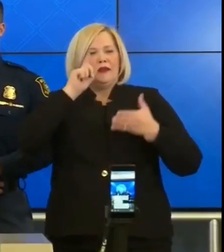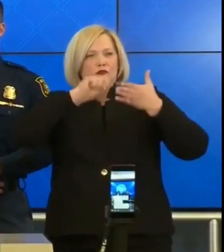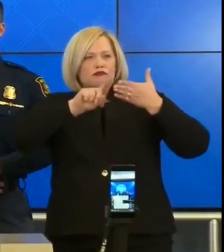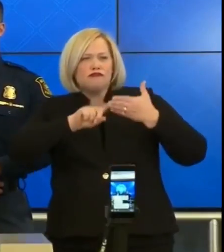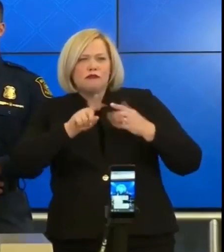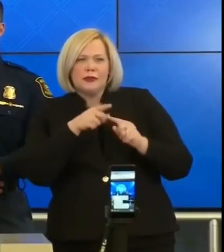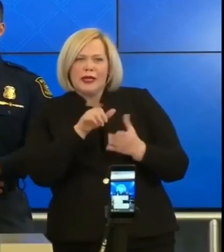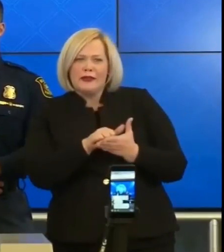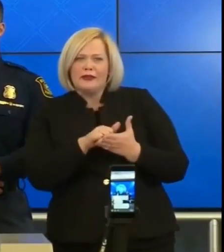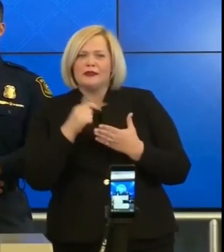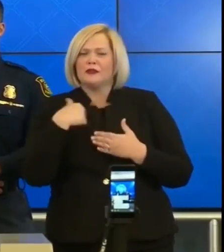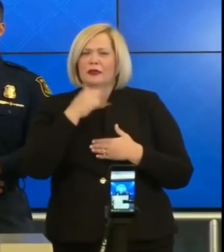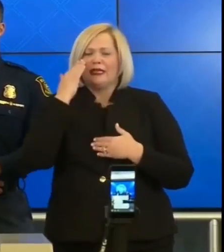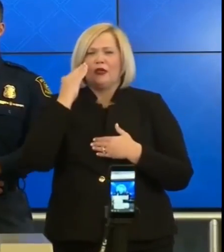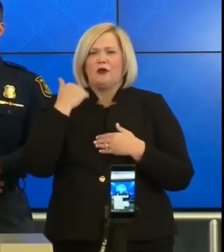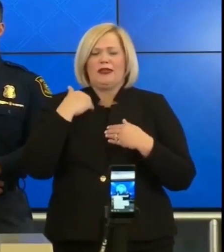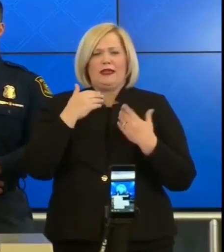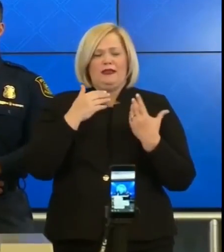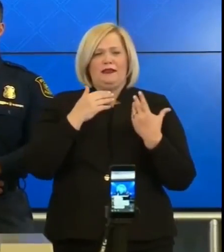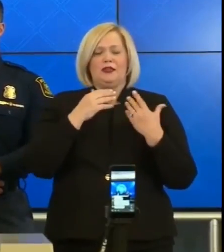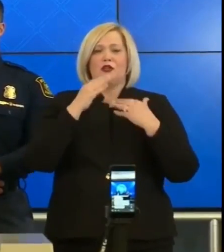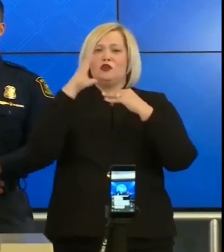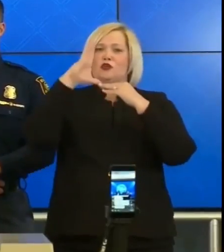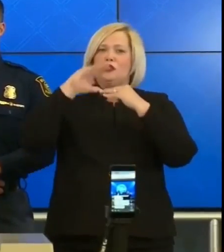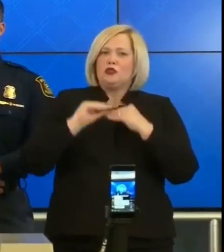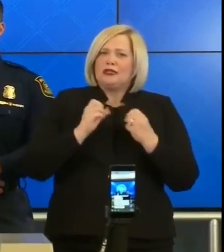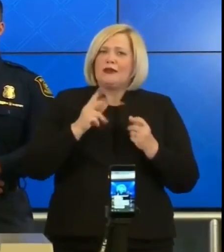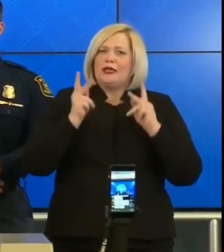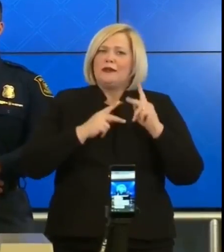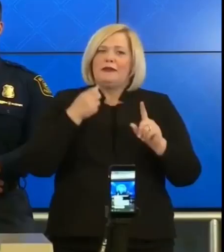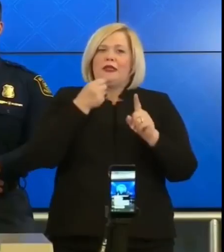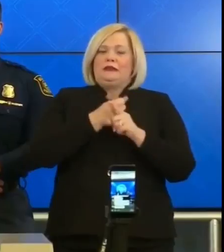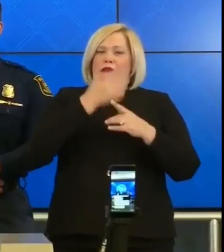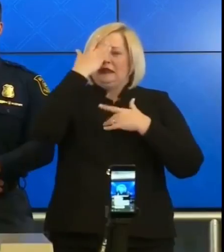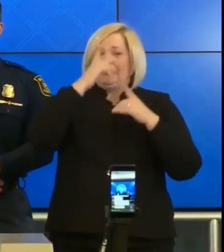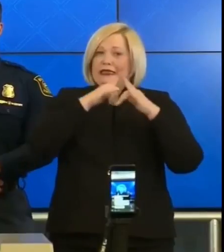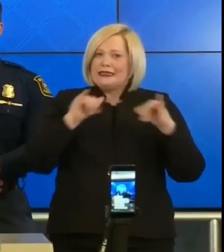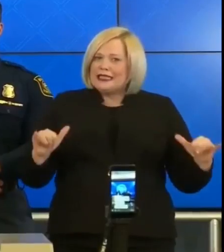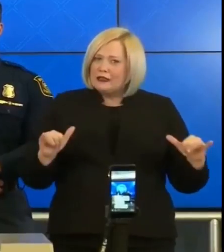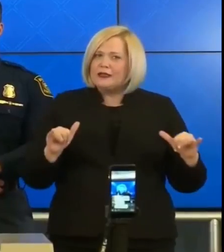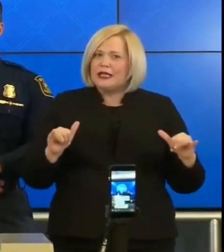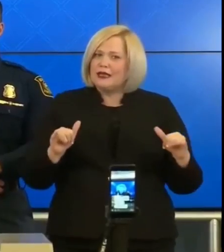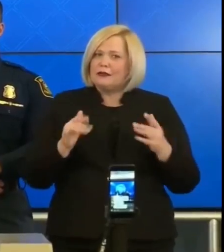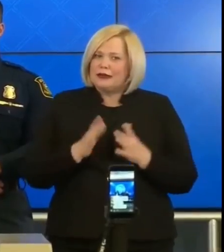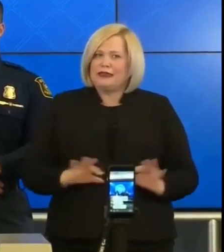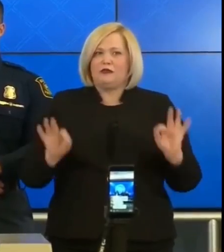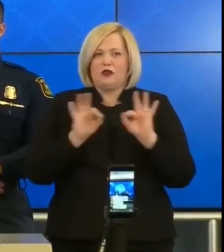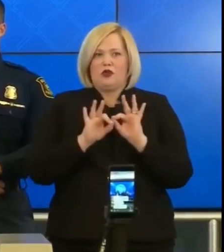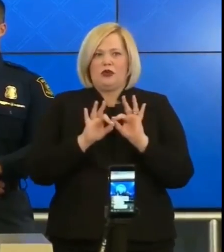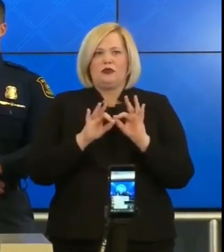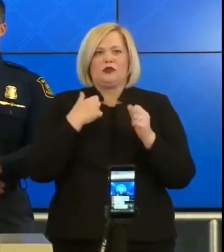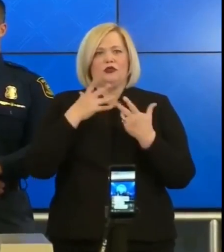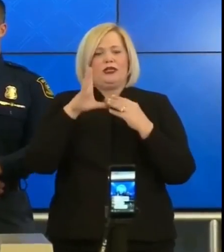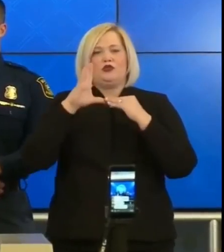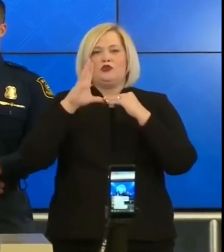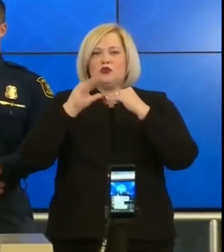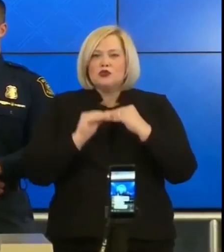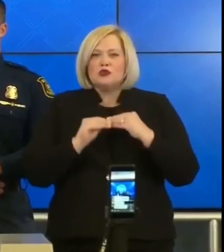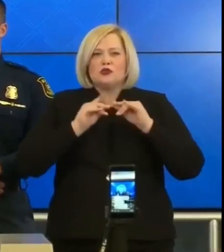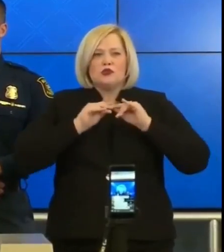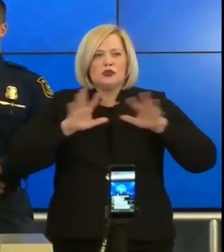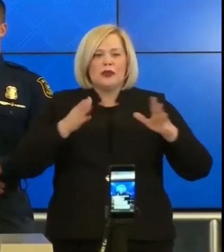research on this, we know that flattening the curve is the goal here to make sure that we are mitigating community spread, and that's why we're encouraging